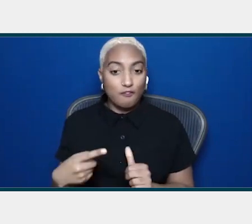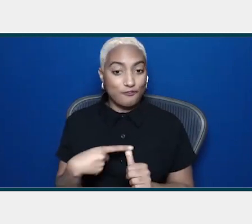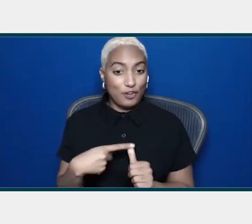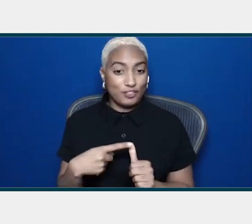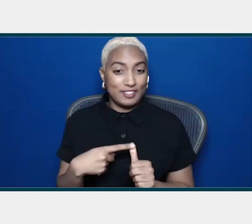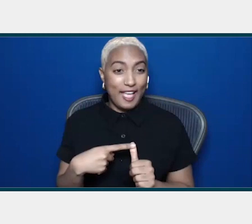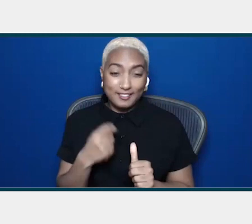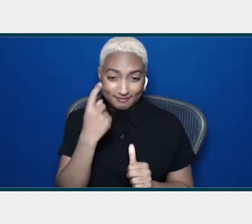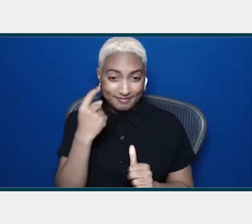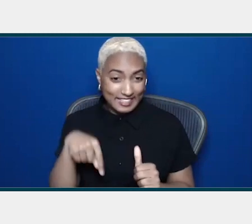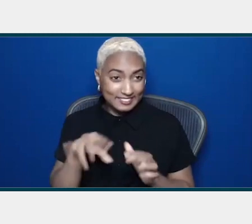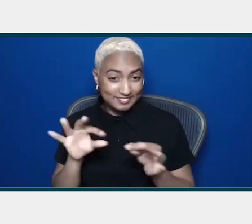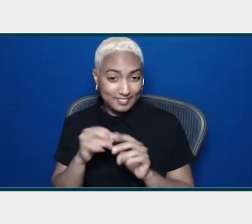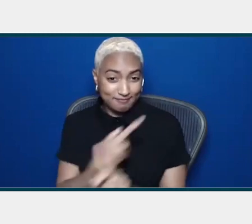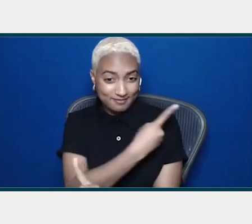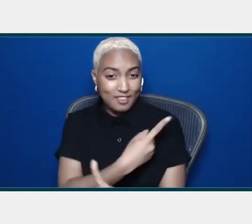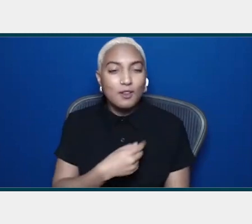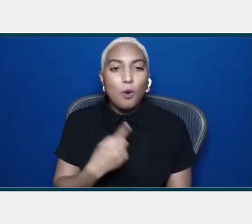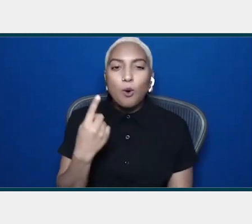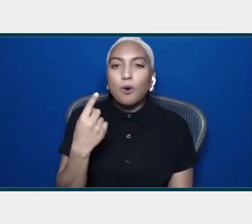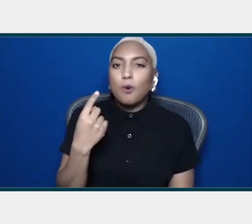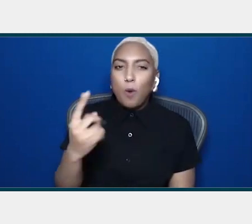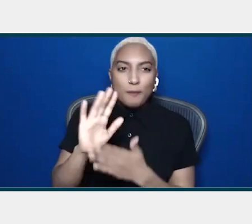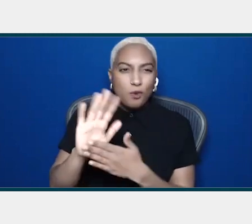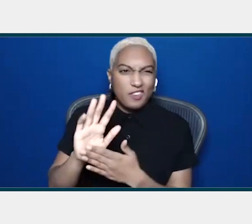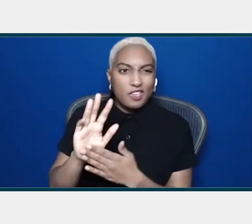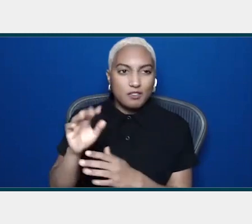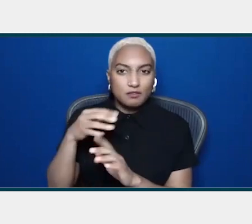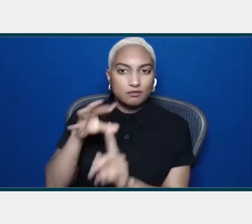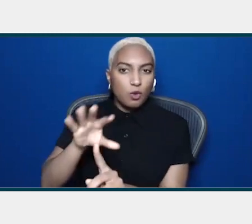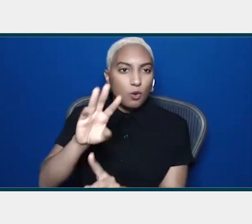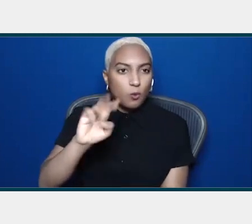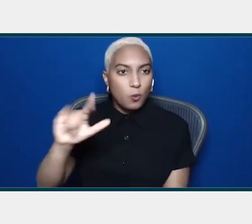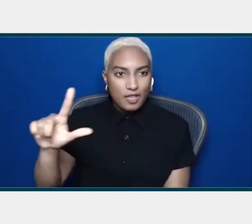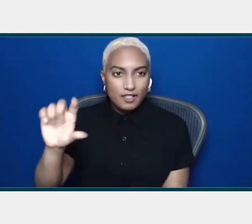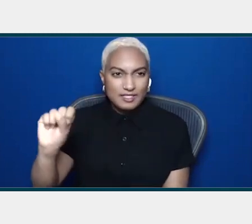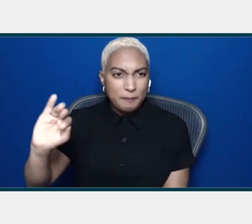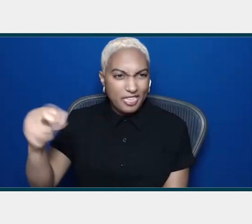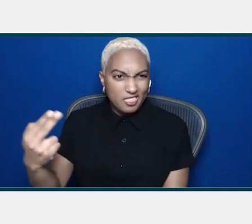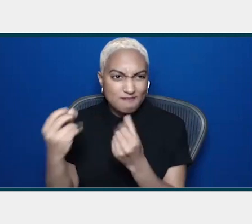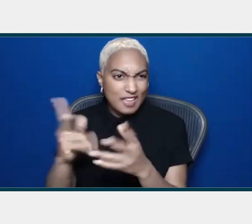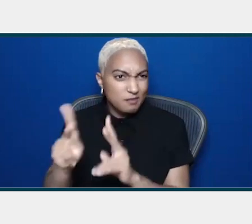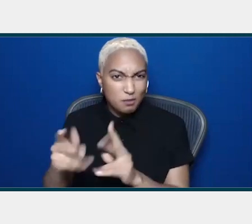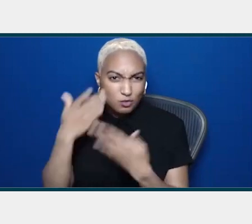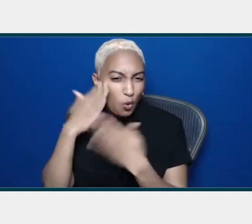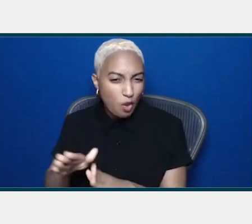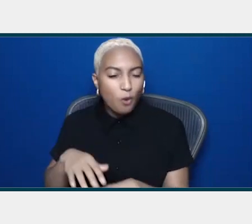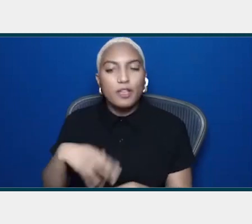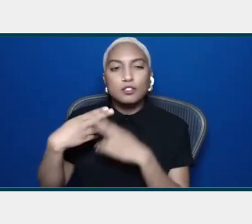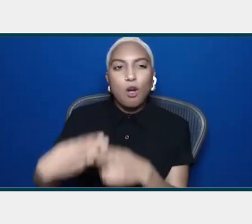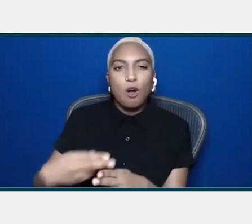definitely watch it as we slow down at end of year. If anything, Helen Mirren